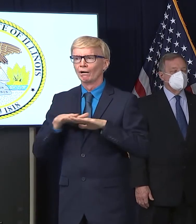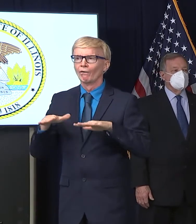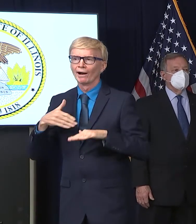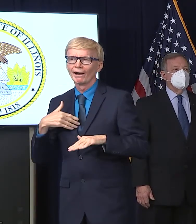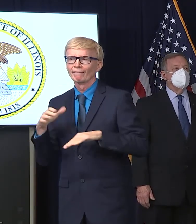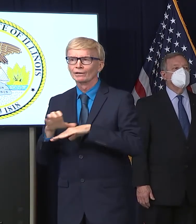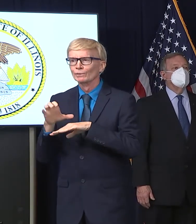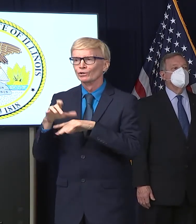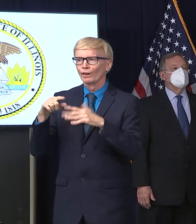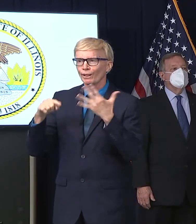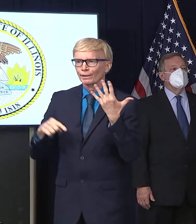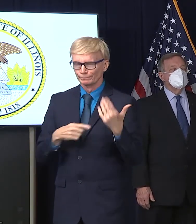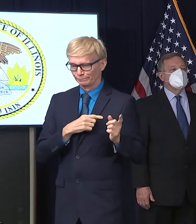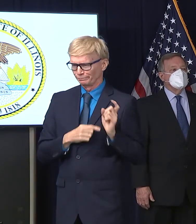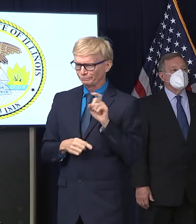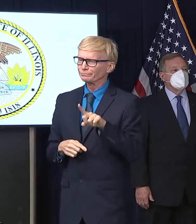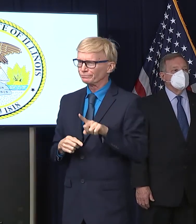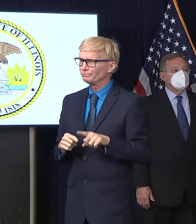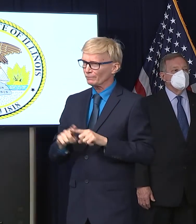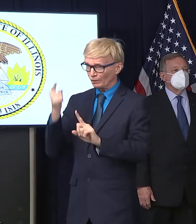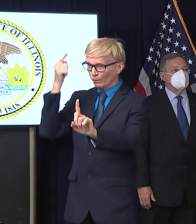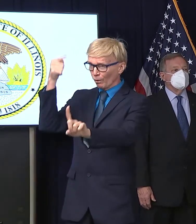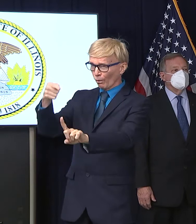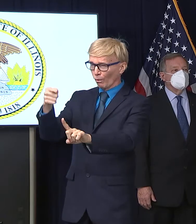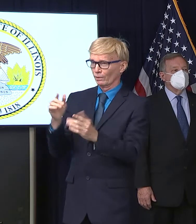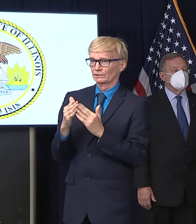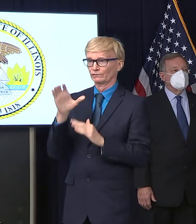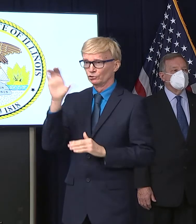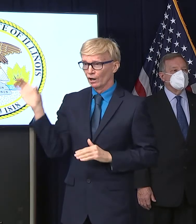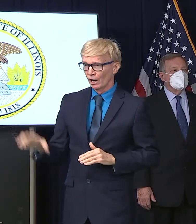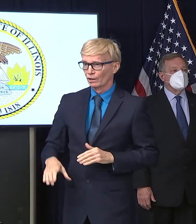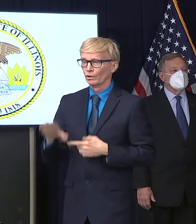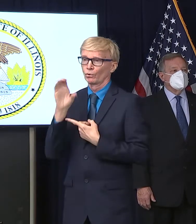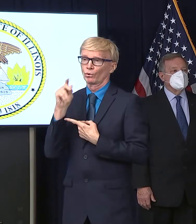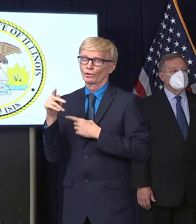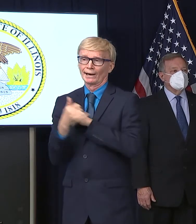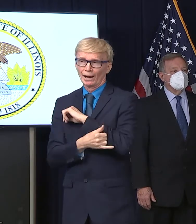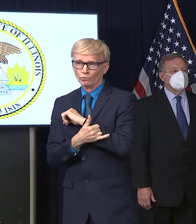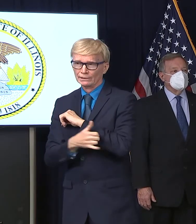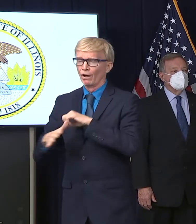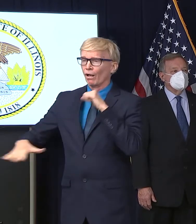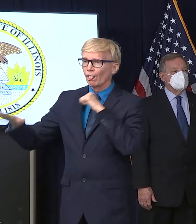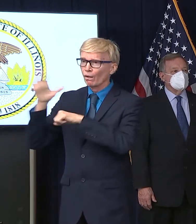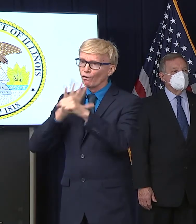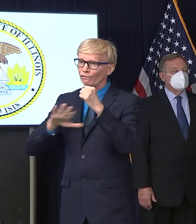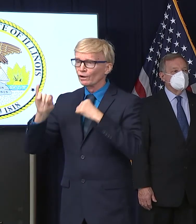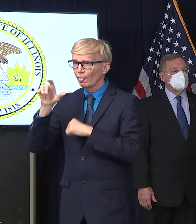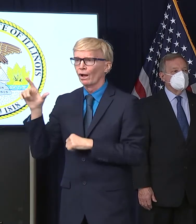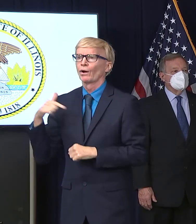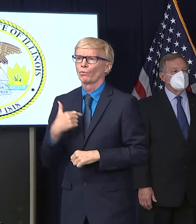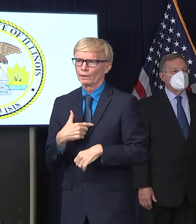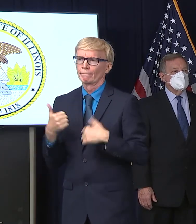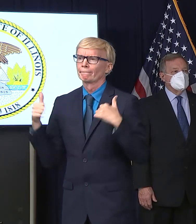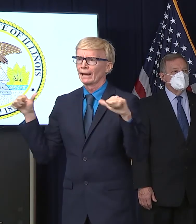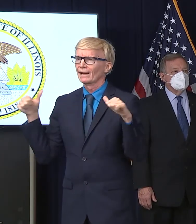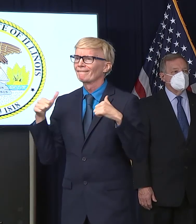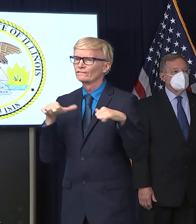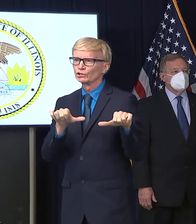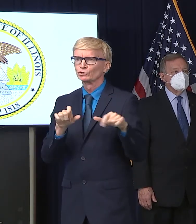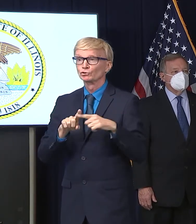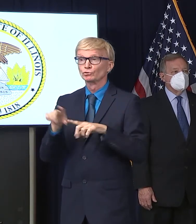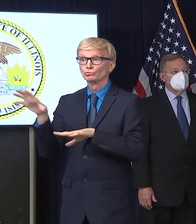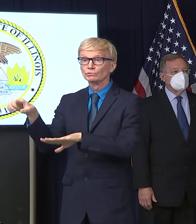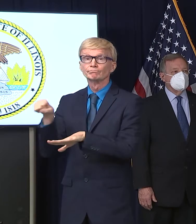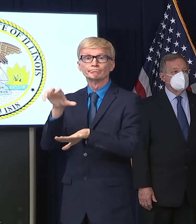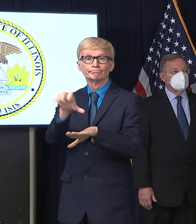mean, in the city of Chicago, in Cook County, and across the state, we've all made and are continuing to make efforts to attract